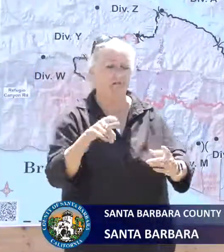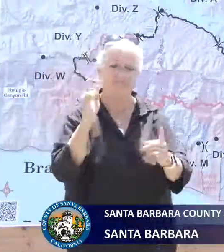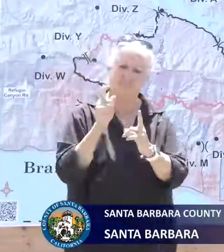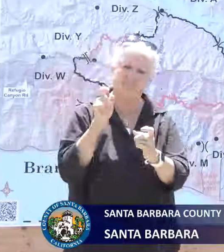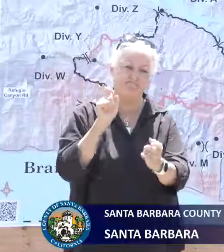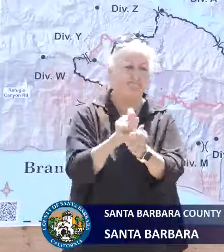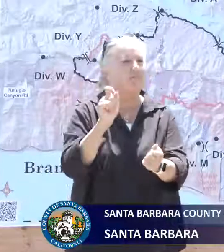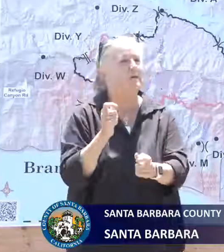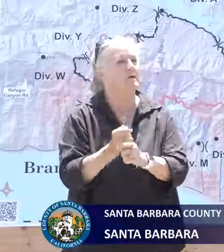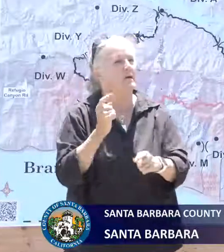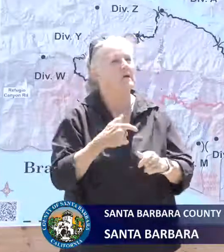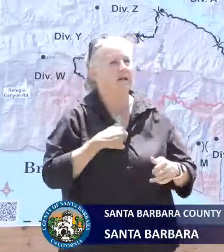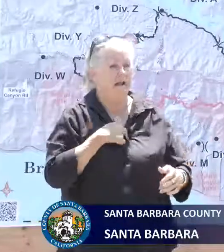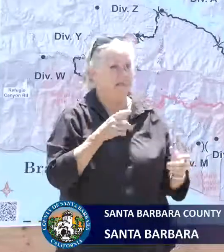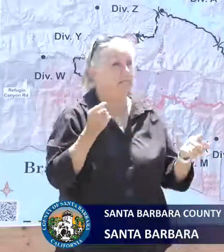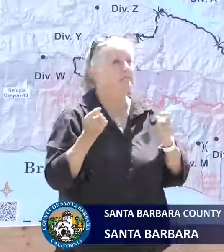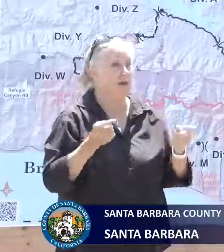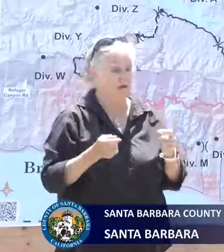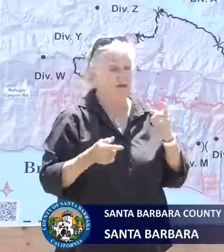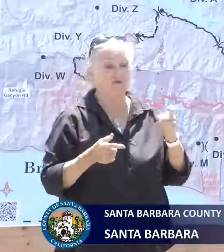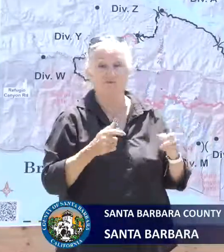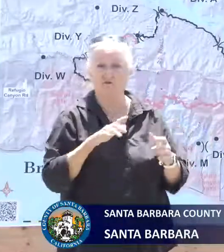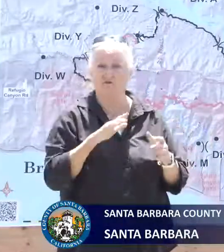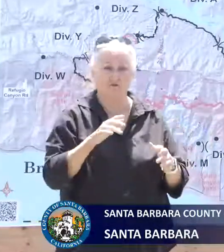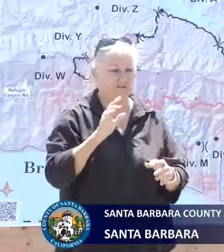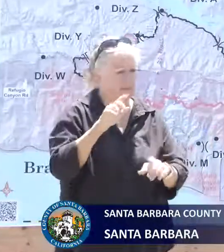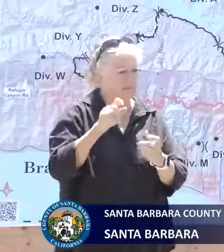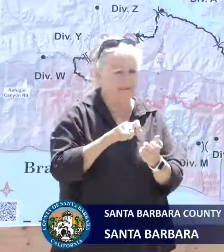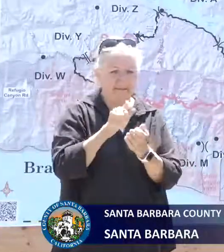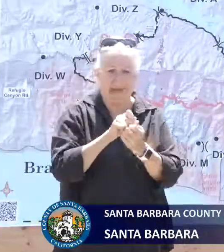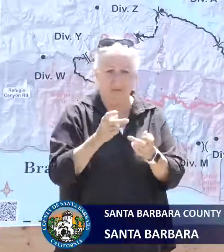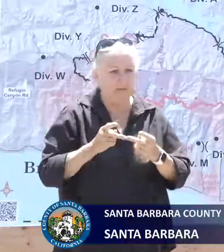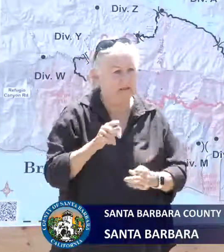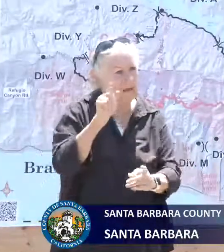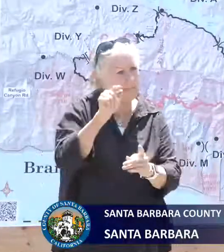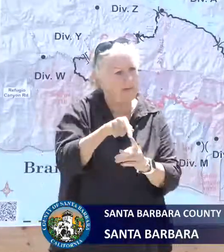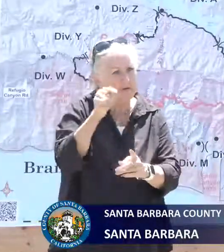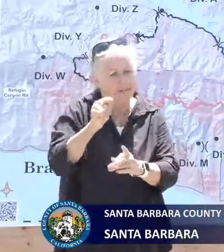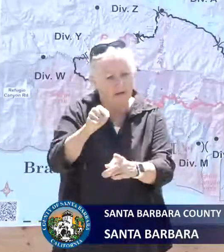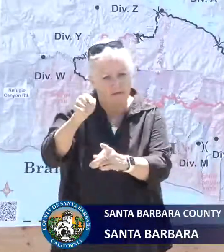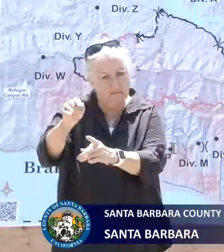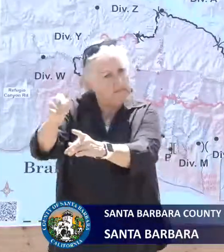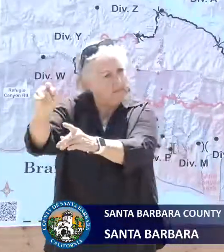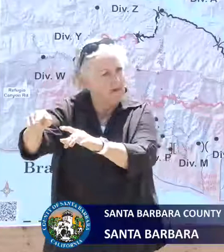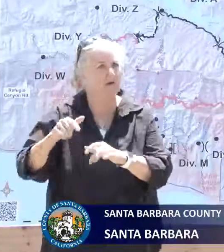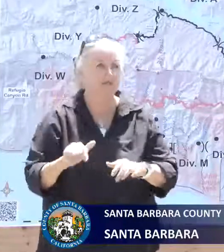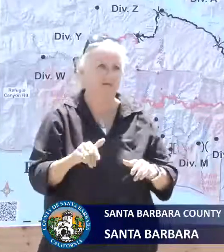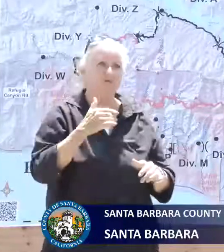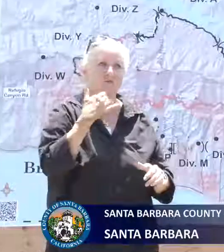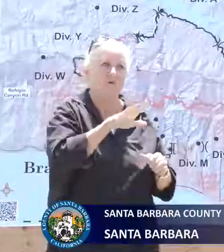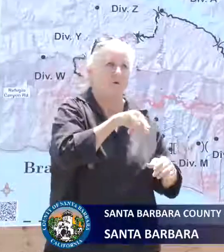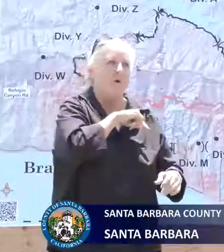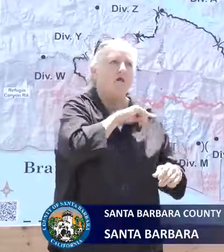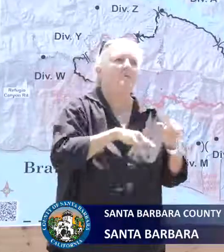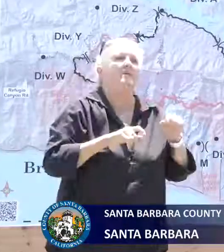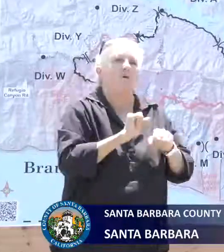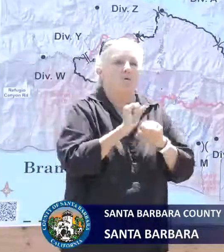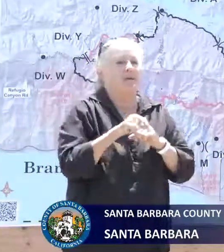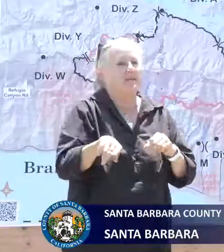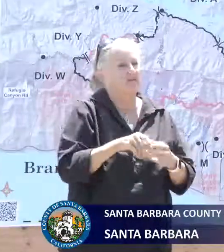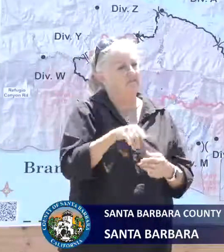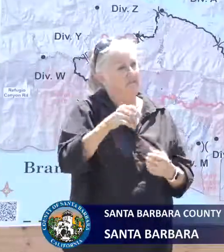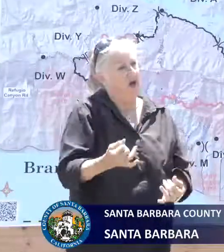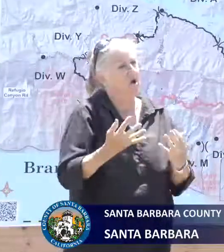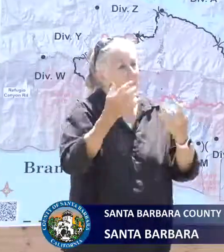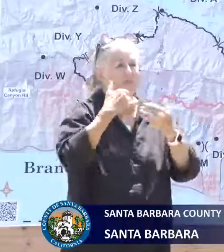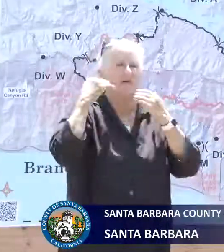to the degree that the fire retardants have been just spot on says a lot about the quality of the folks that's working this fire. So I want to say thank